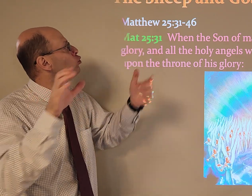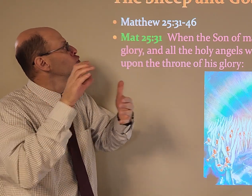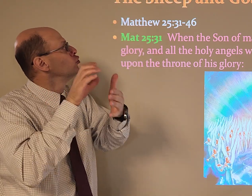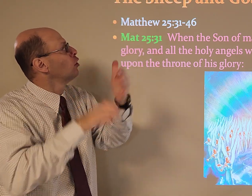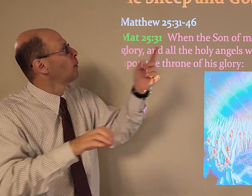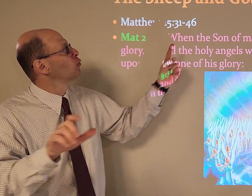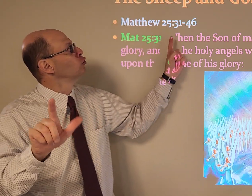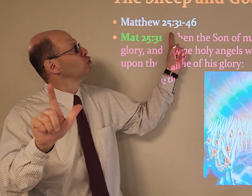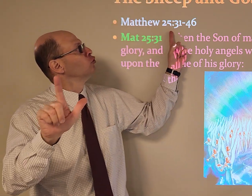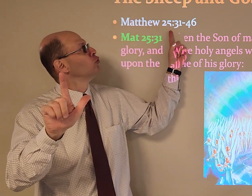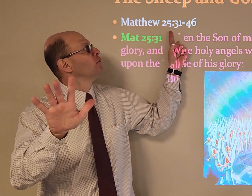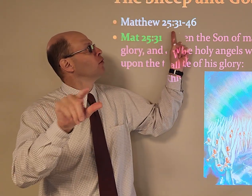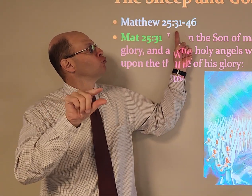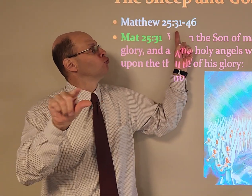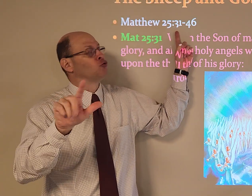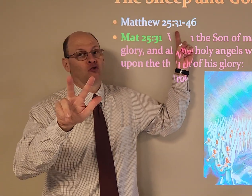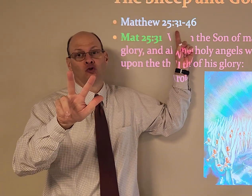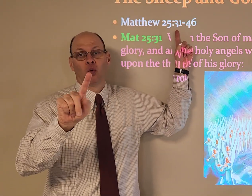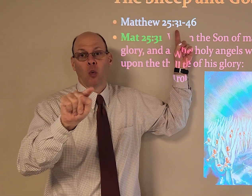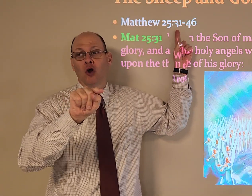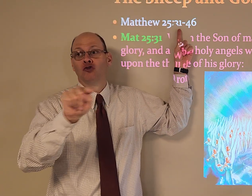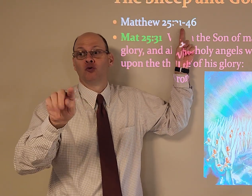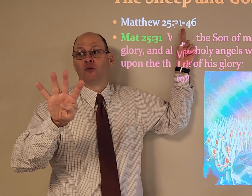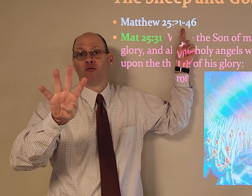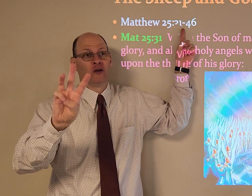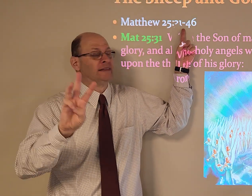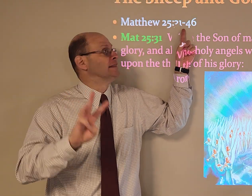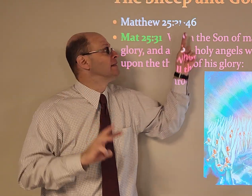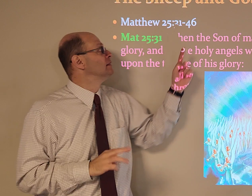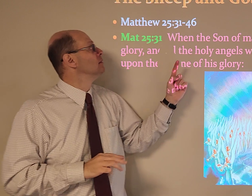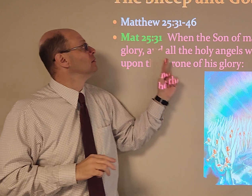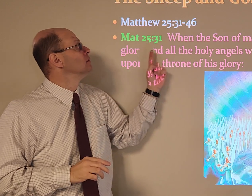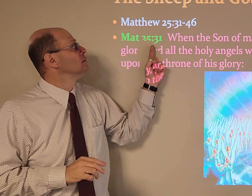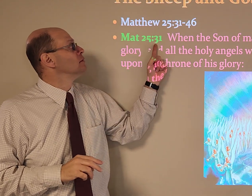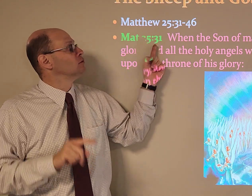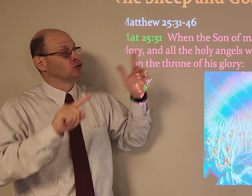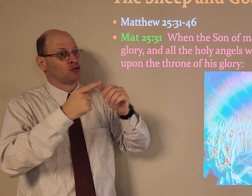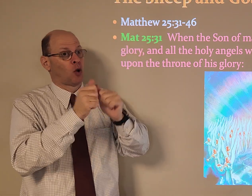So beginning in Matthew chapter 25, beginning verse 31,